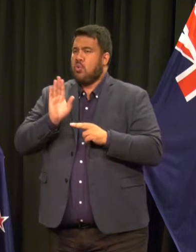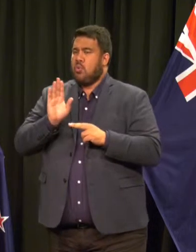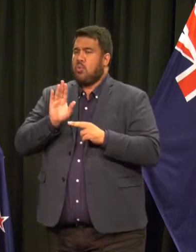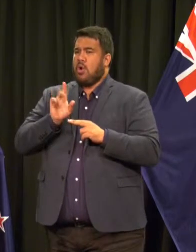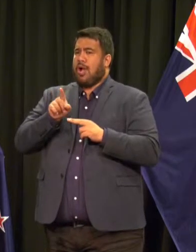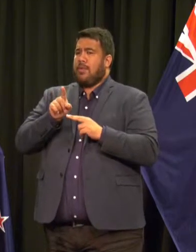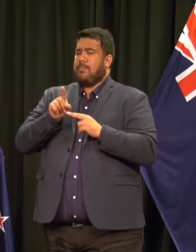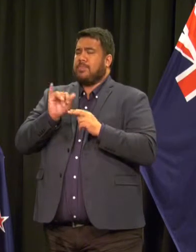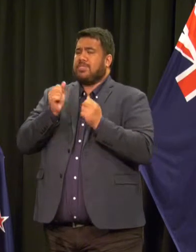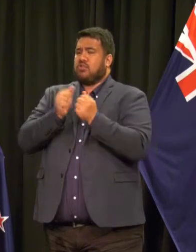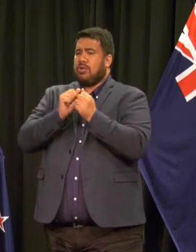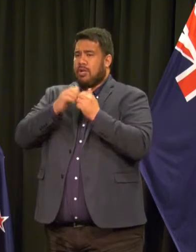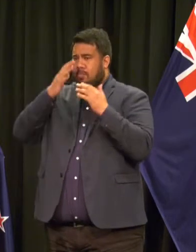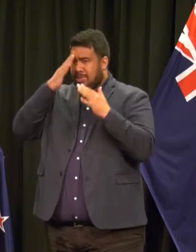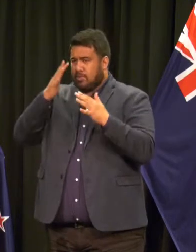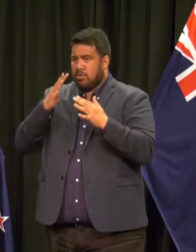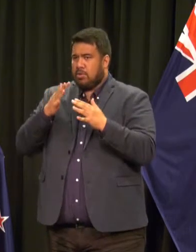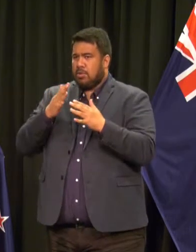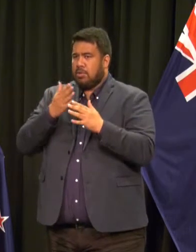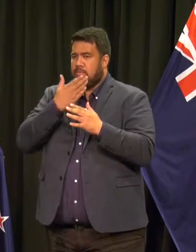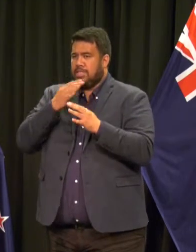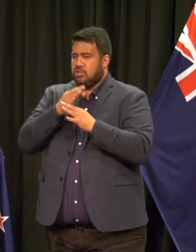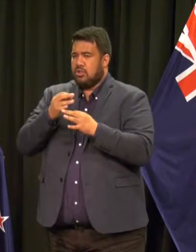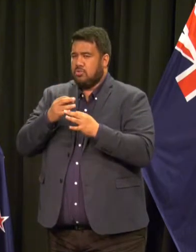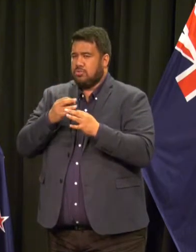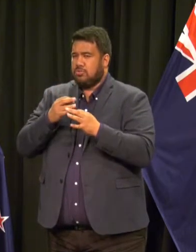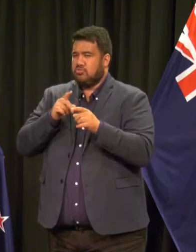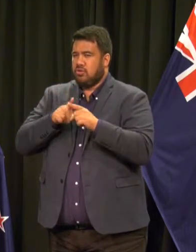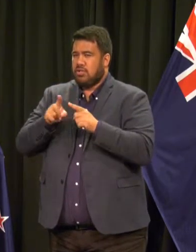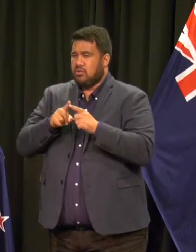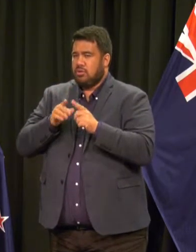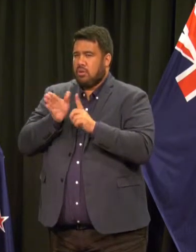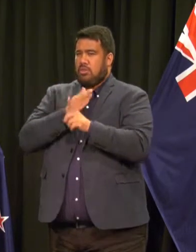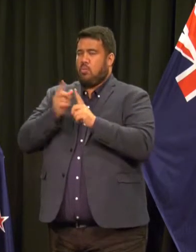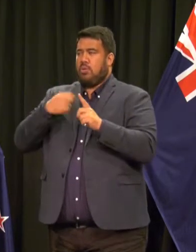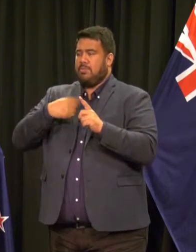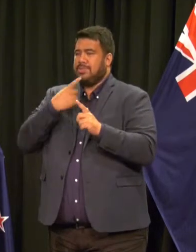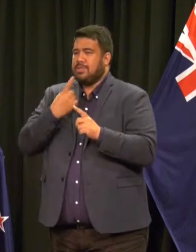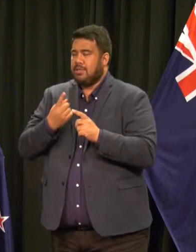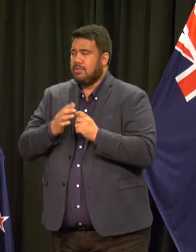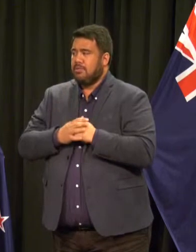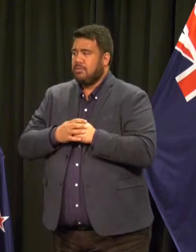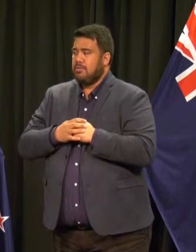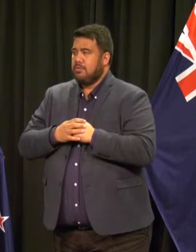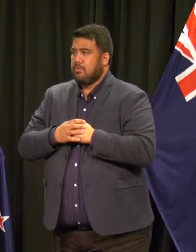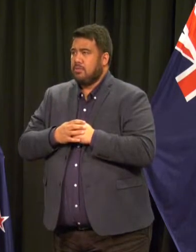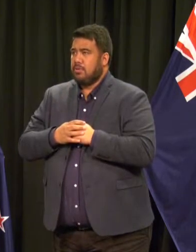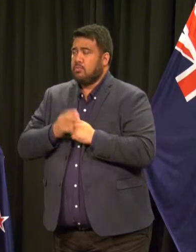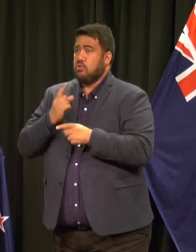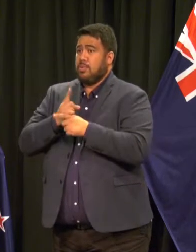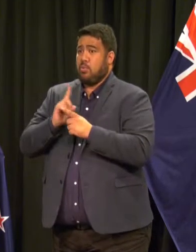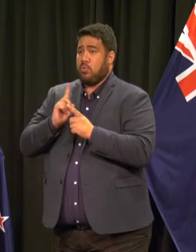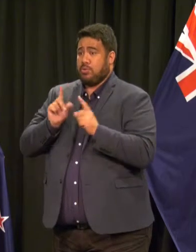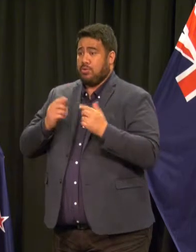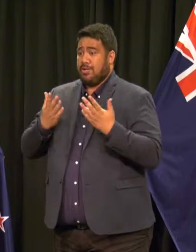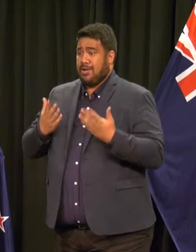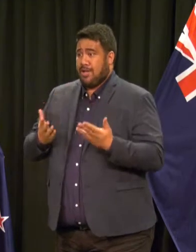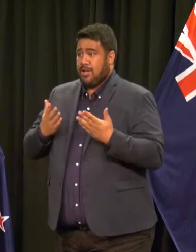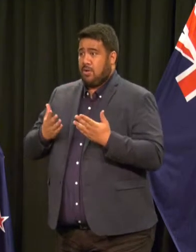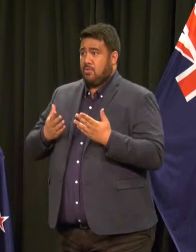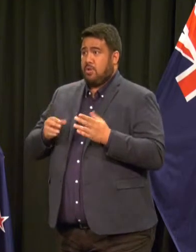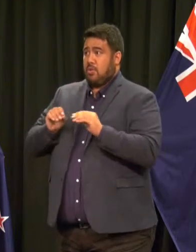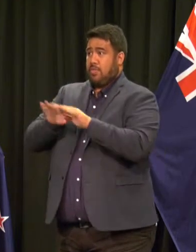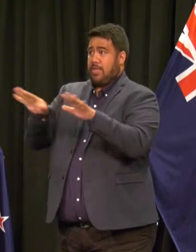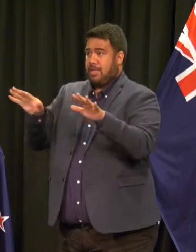you. That wasn't likely to happen. Then getting what we're going to do now in the field